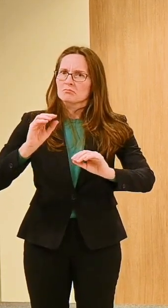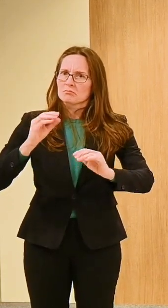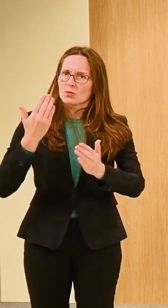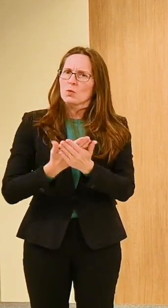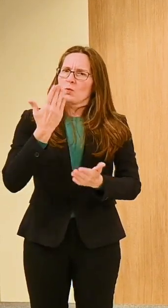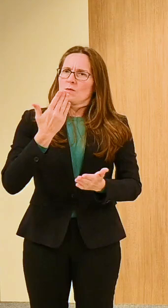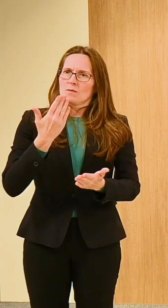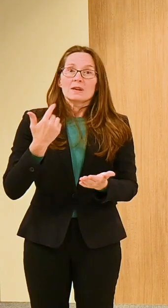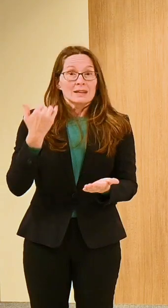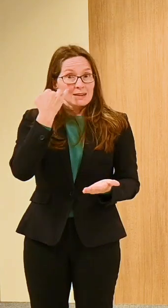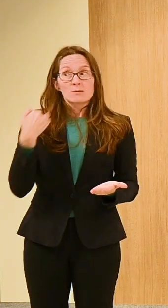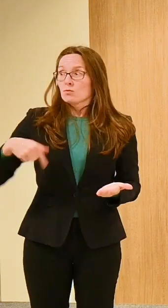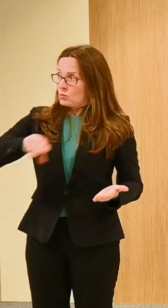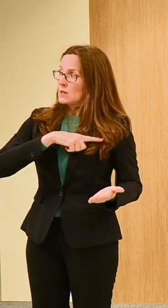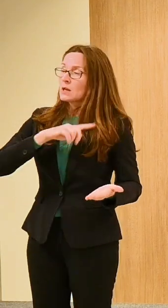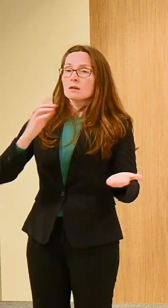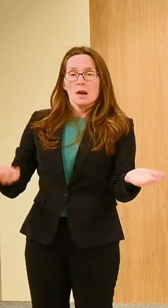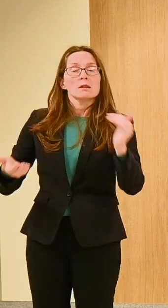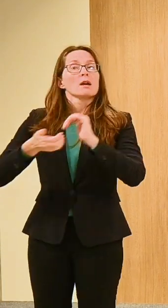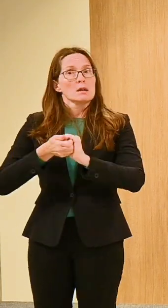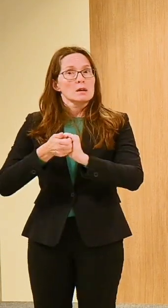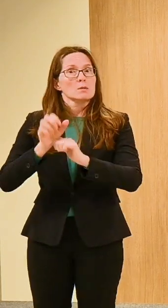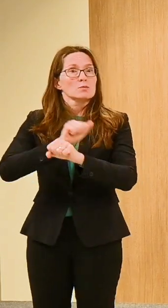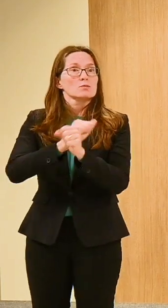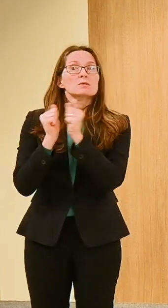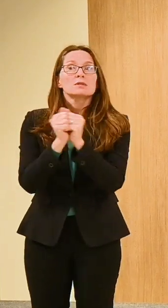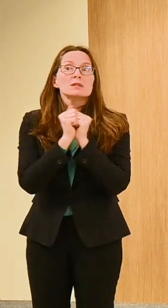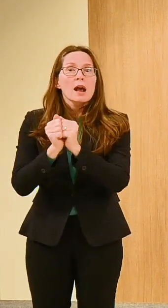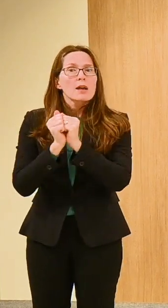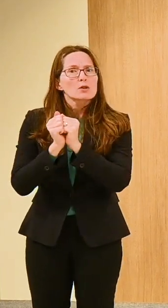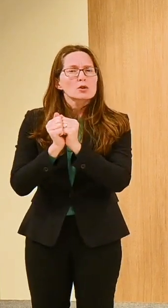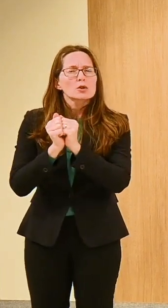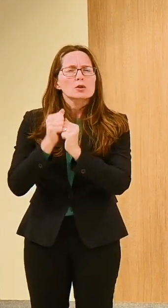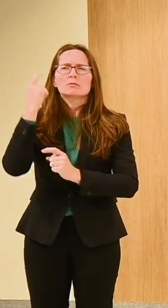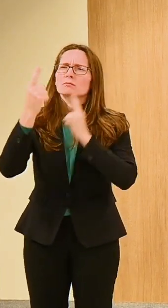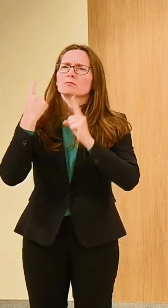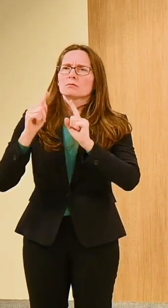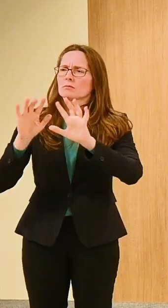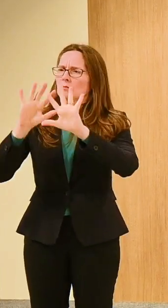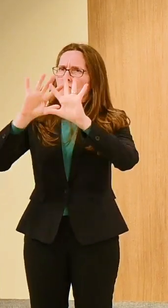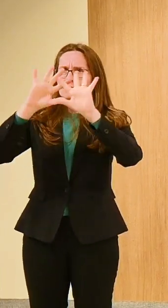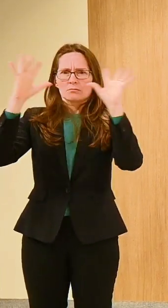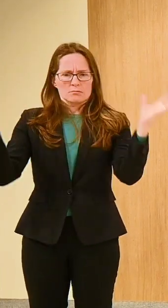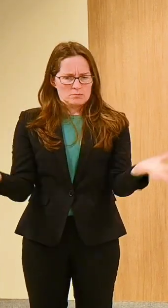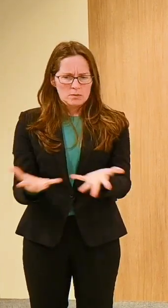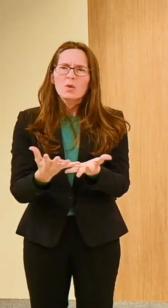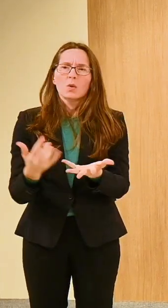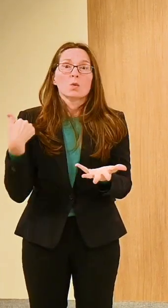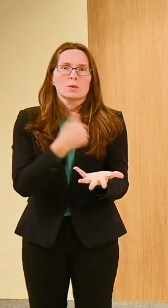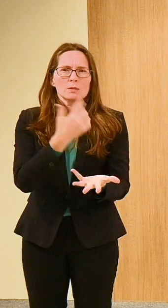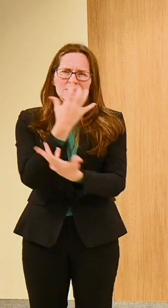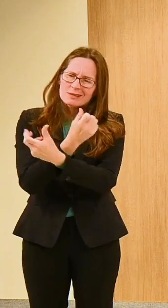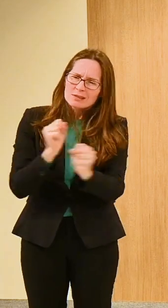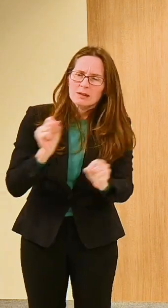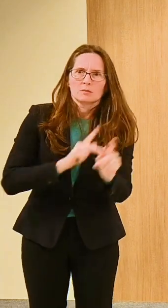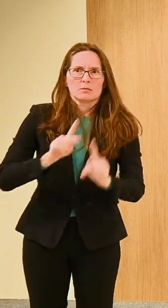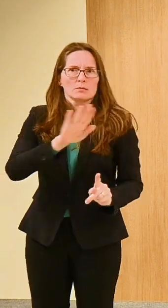take a truly holistic approach, we save lives and build a healthier future for